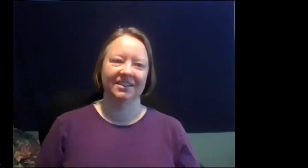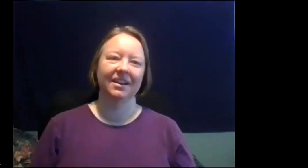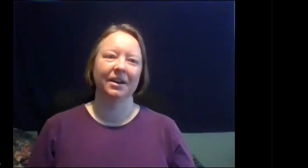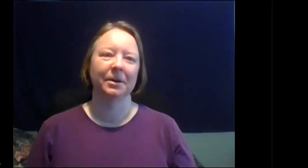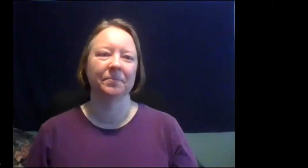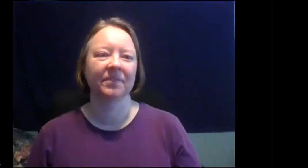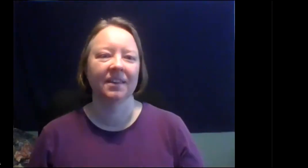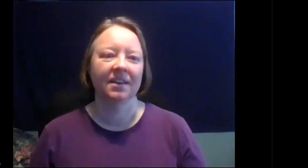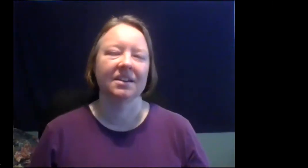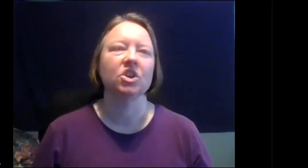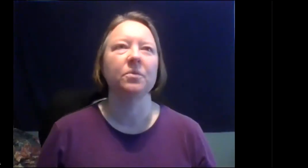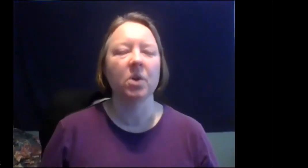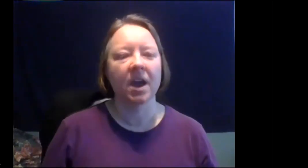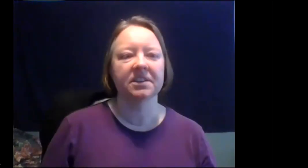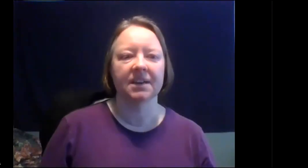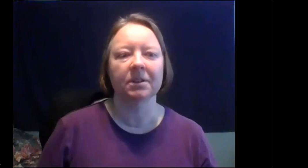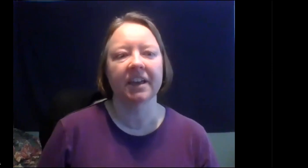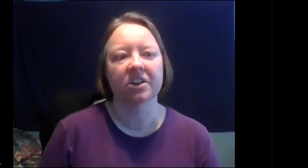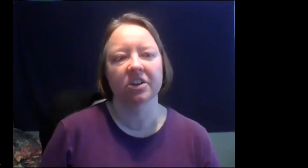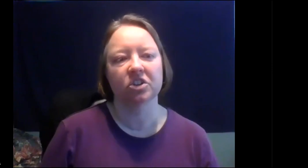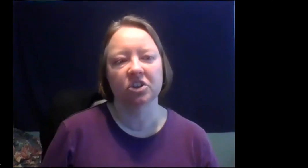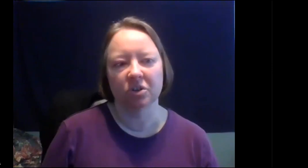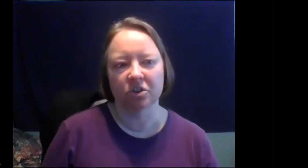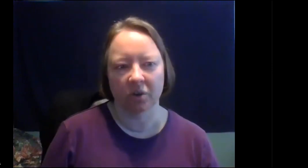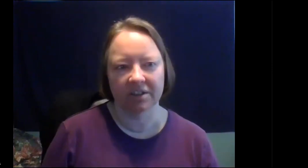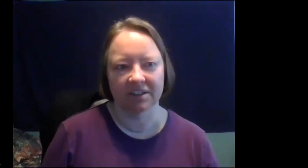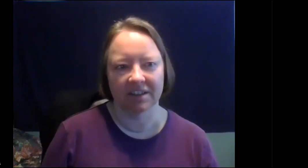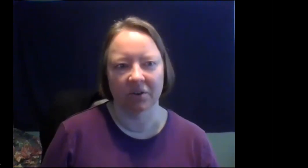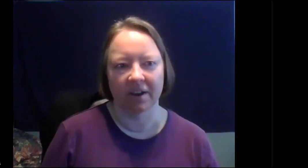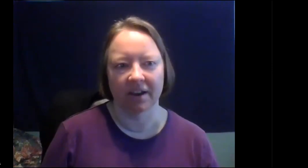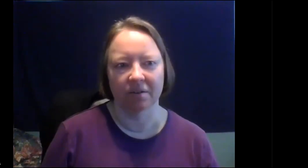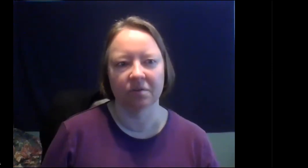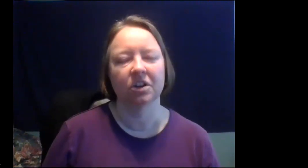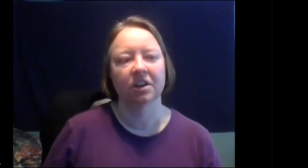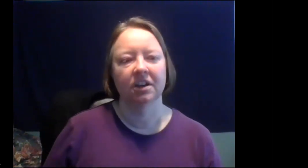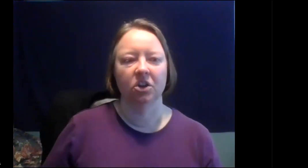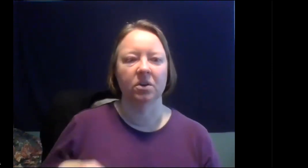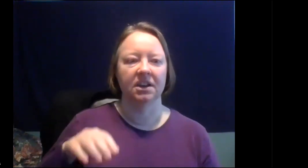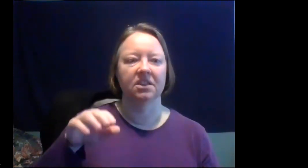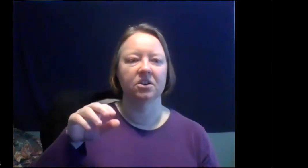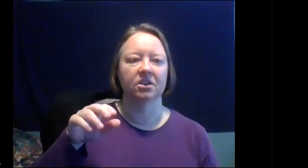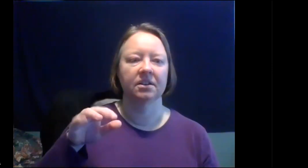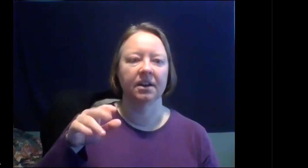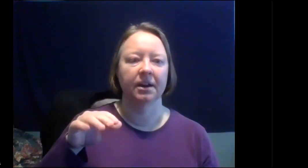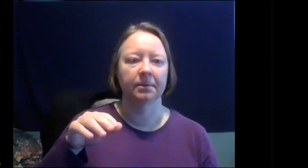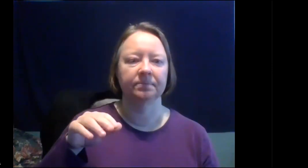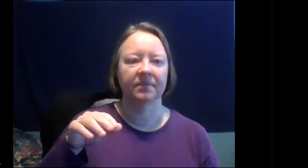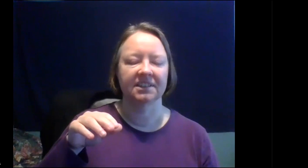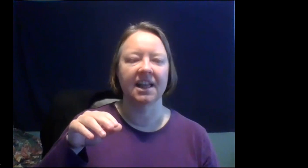good. So if you have a double letter, there's 2 choices you have. You can either